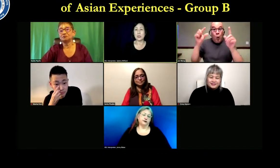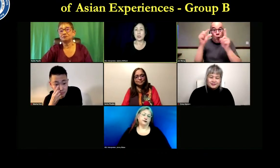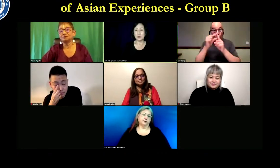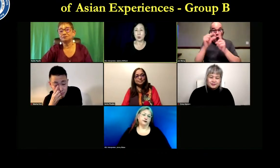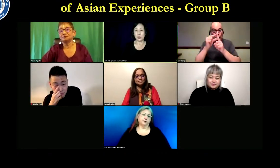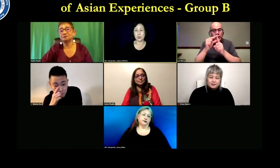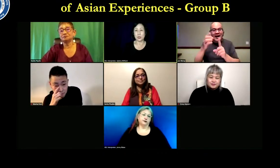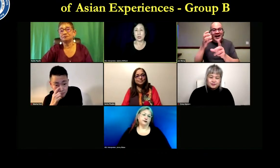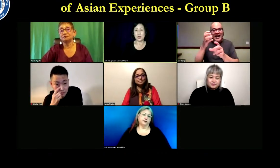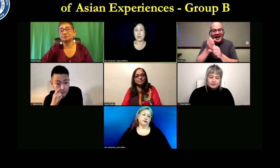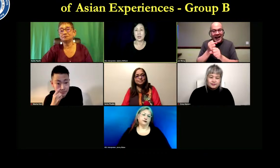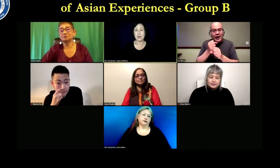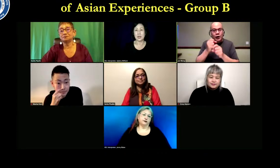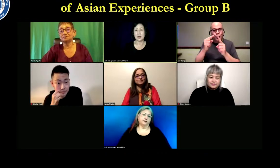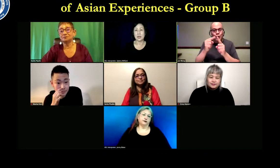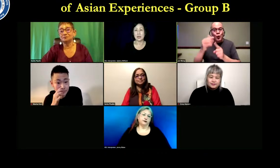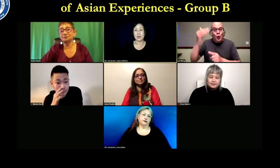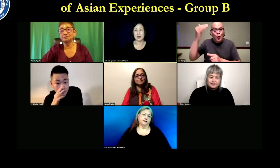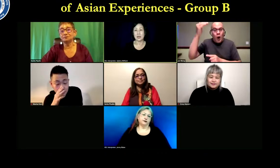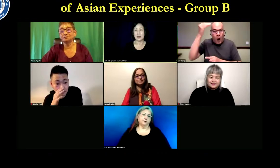And it's really important,